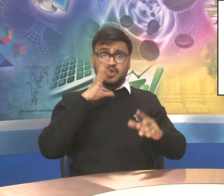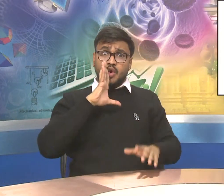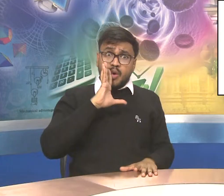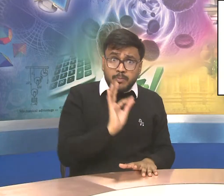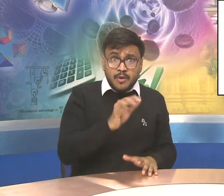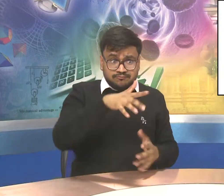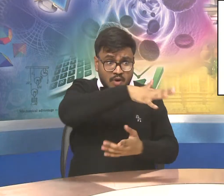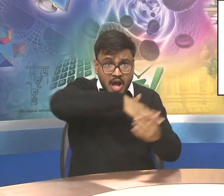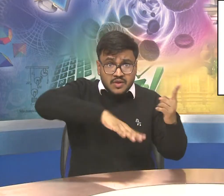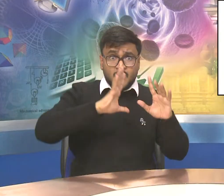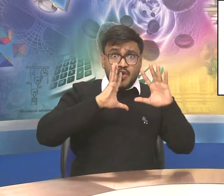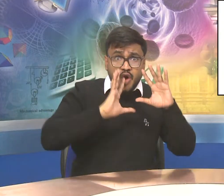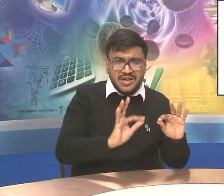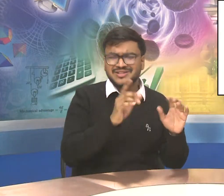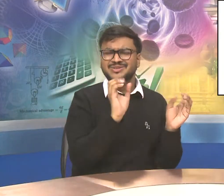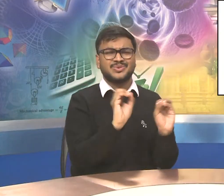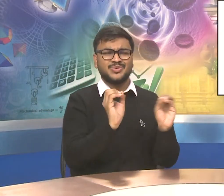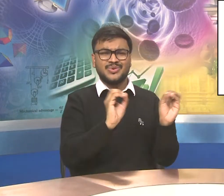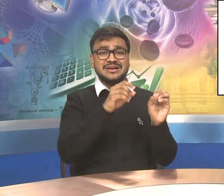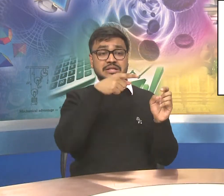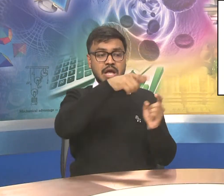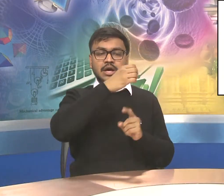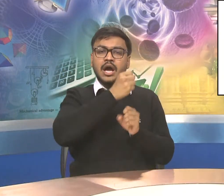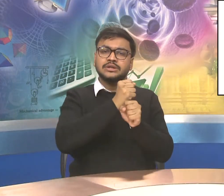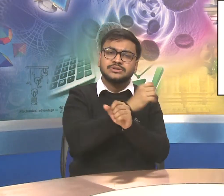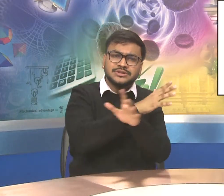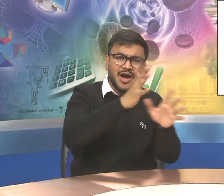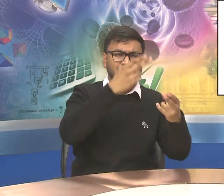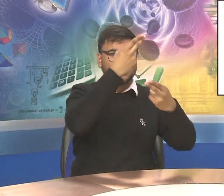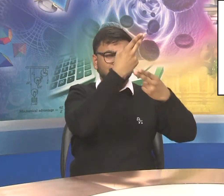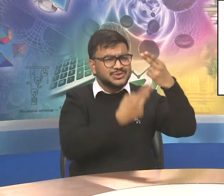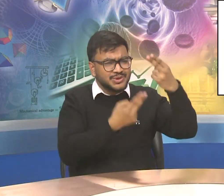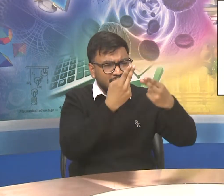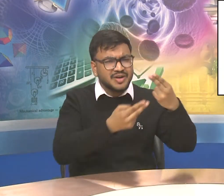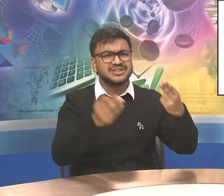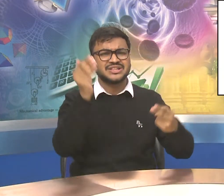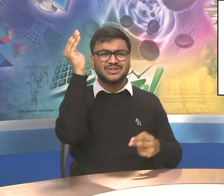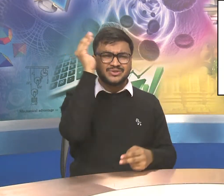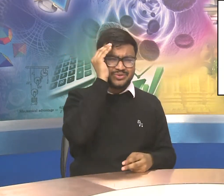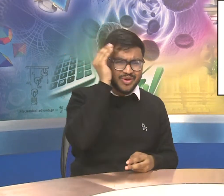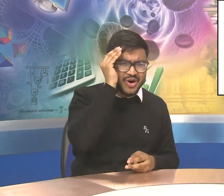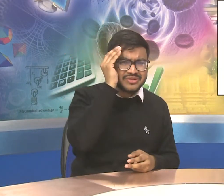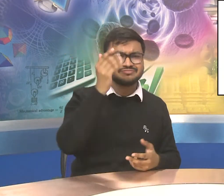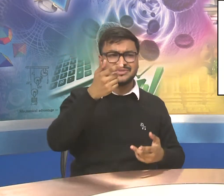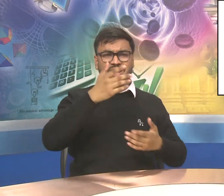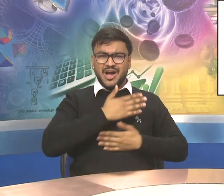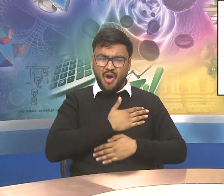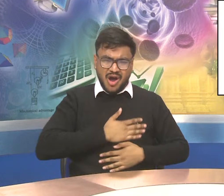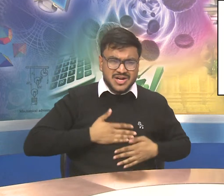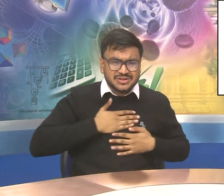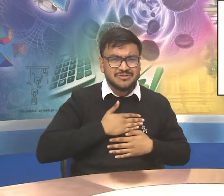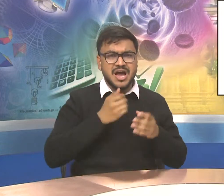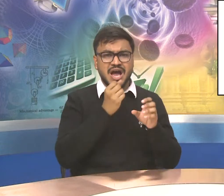Fiction is kind of a story that is not real, it is an